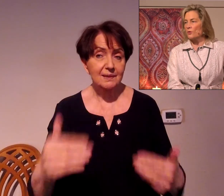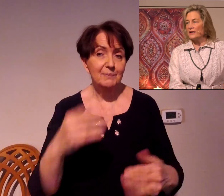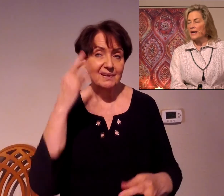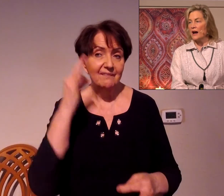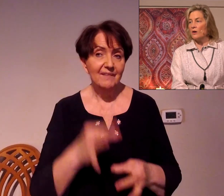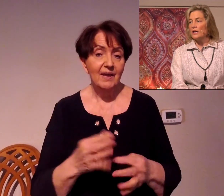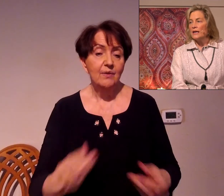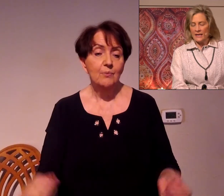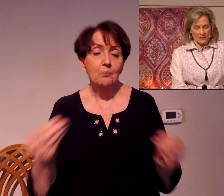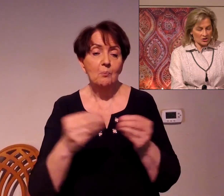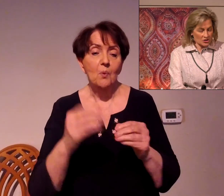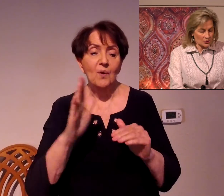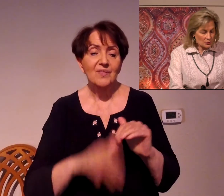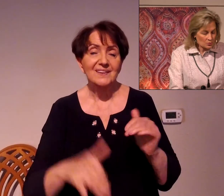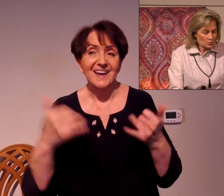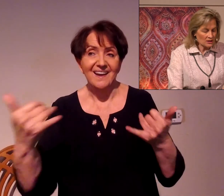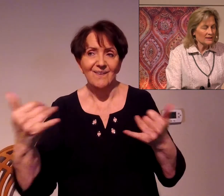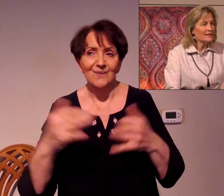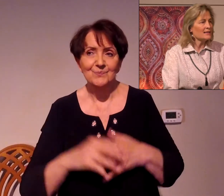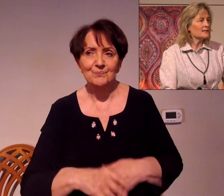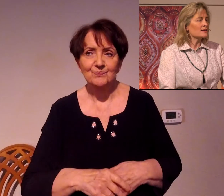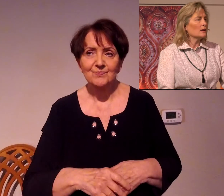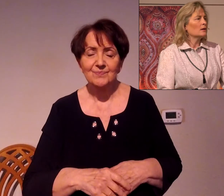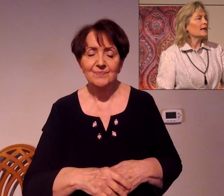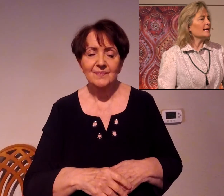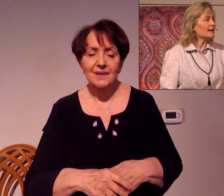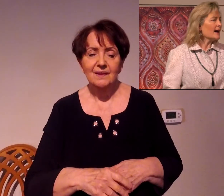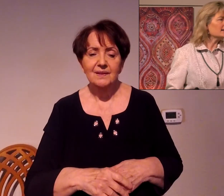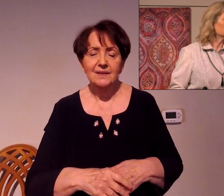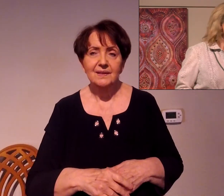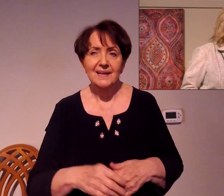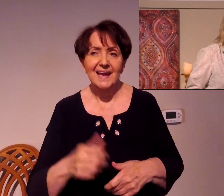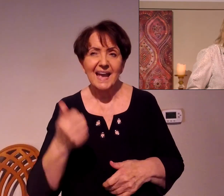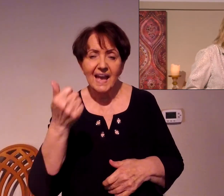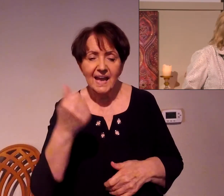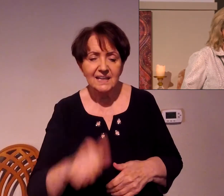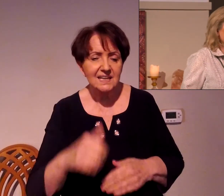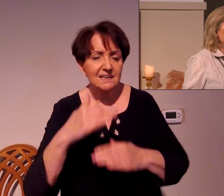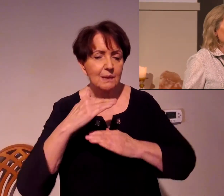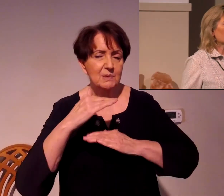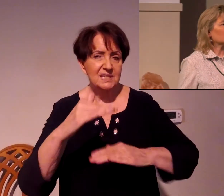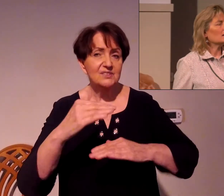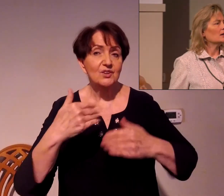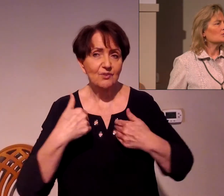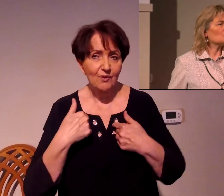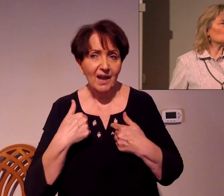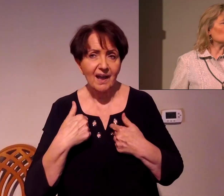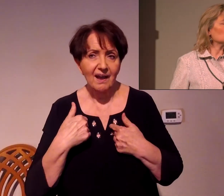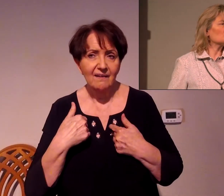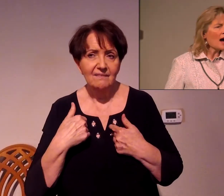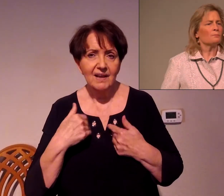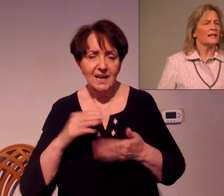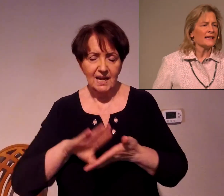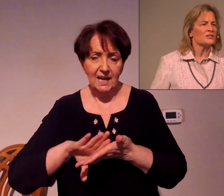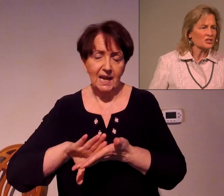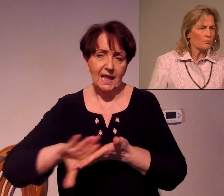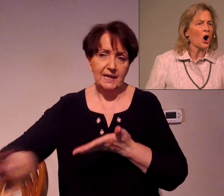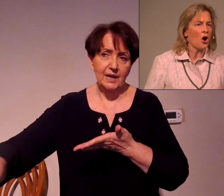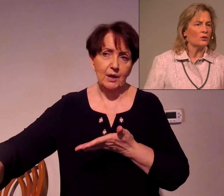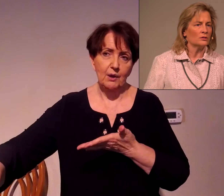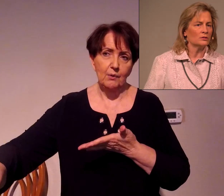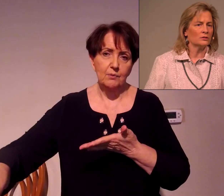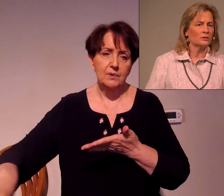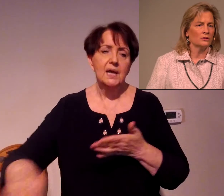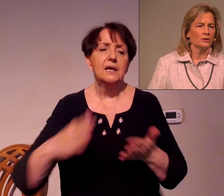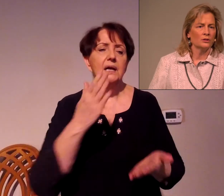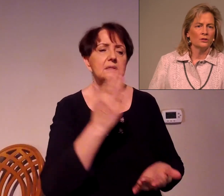than we are right now, is to release any kind of limitation and to stop playing